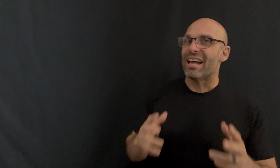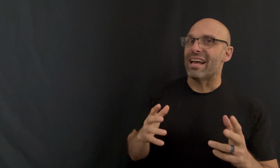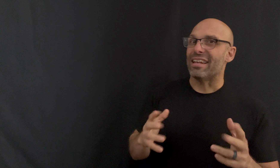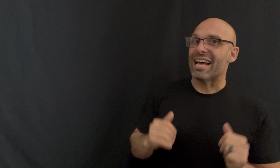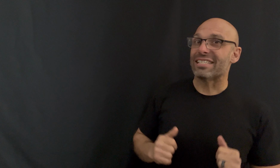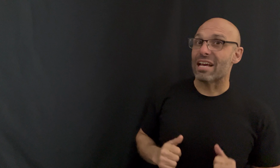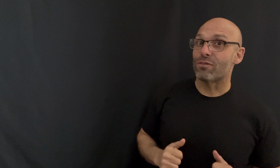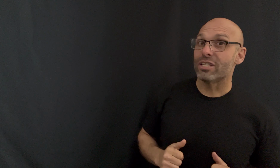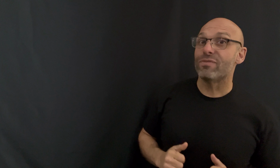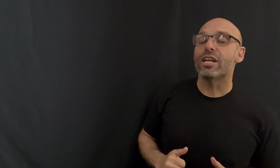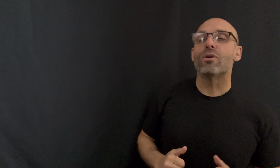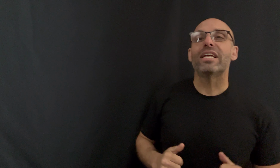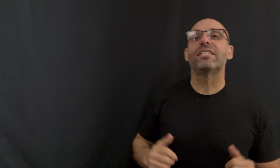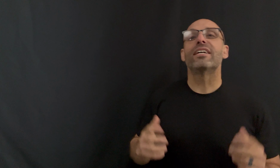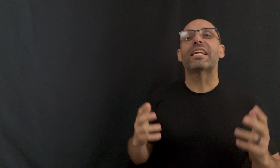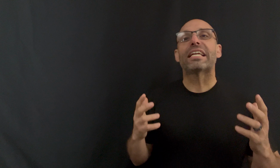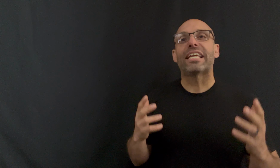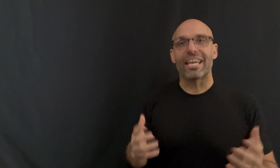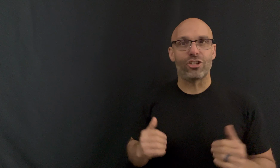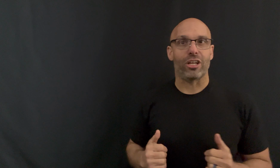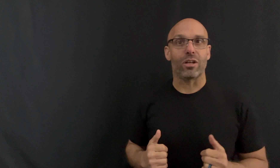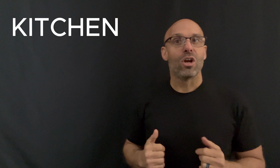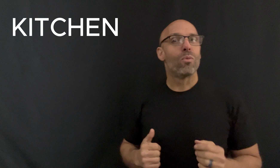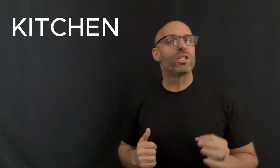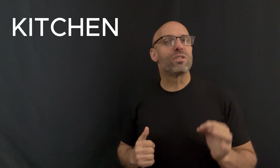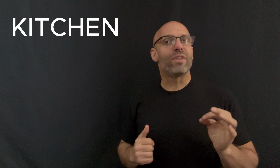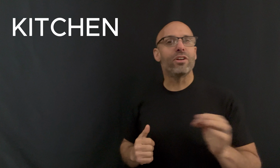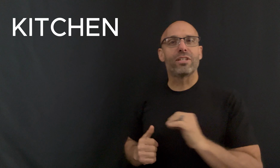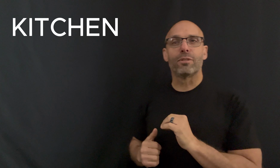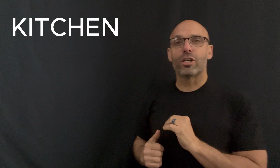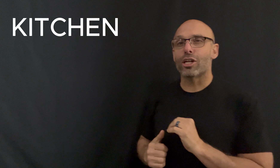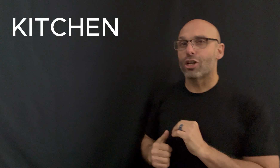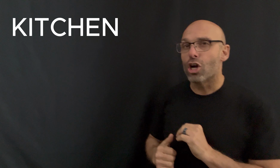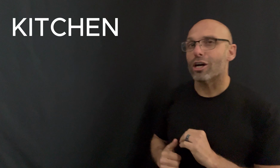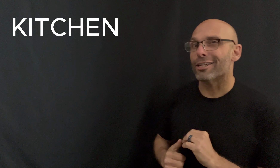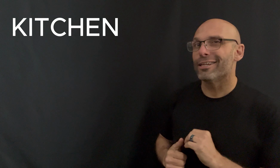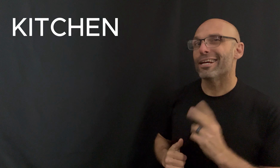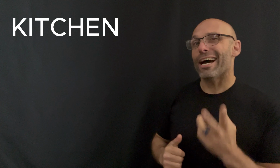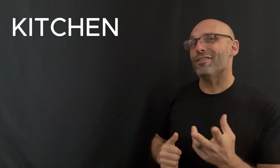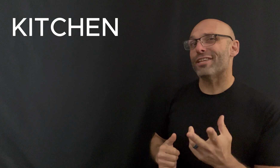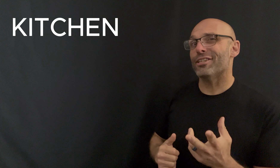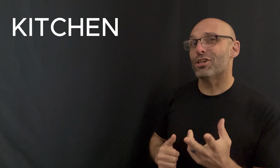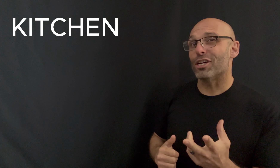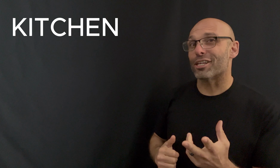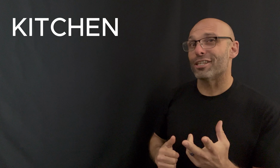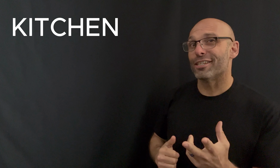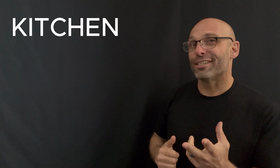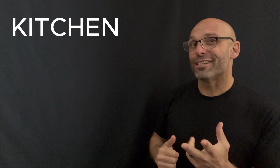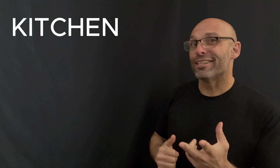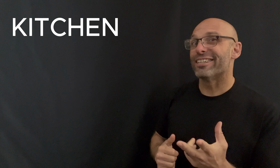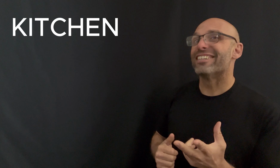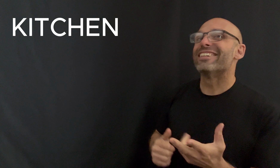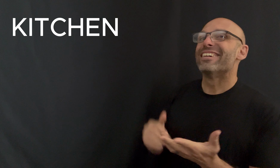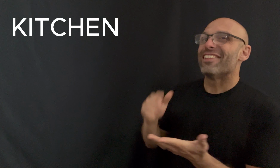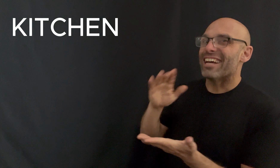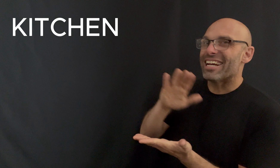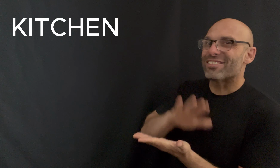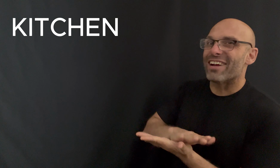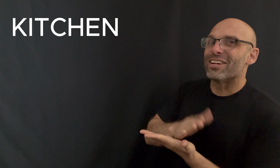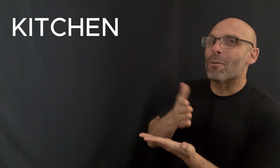And last sign for this video is the kitchen, which is very similar to cook. How do you sign cook? That's right, we go